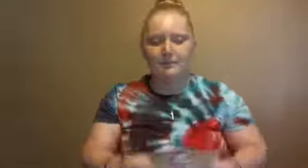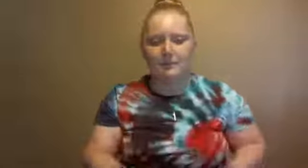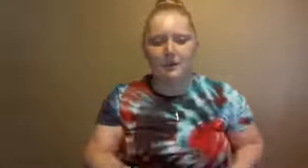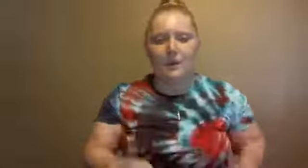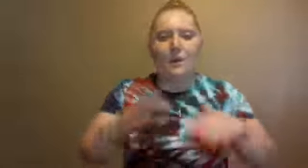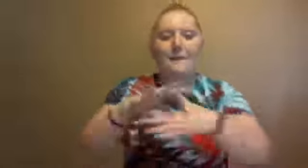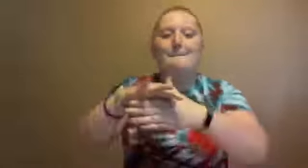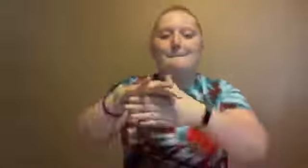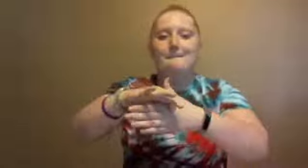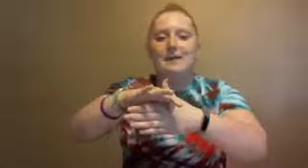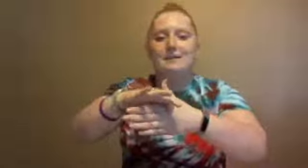So, meat.